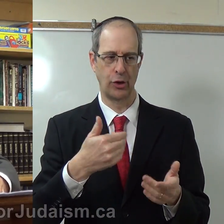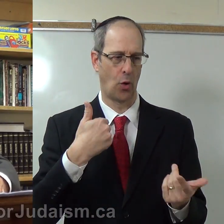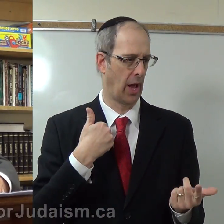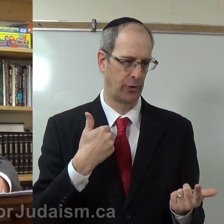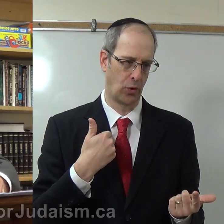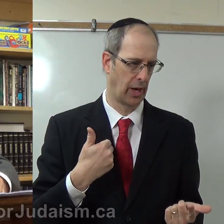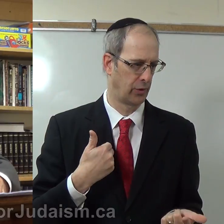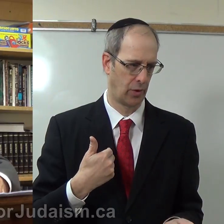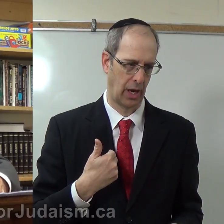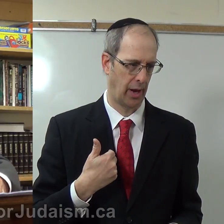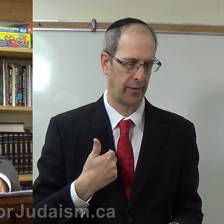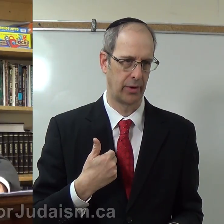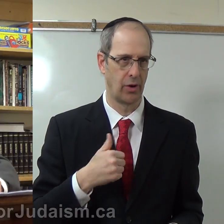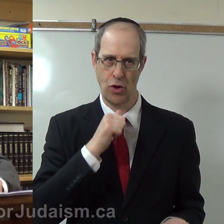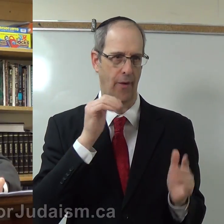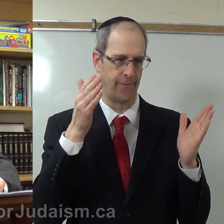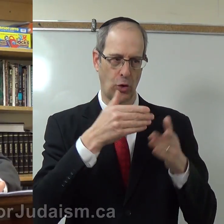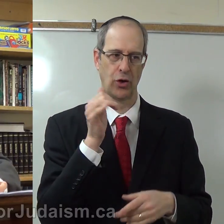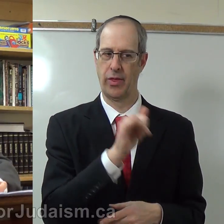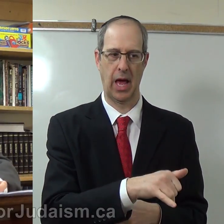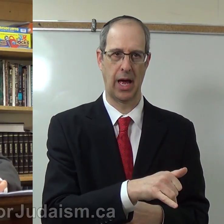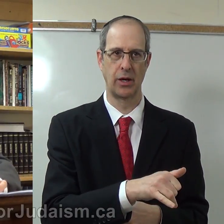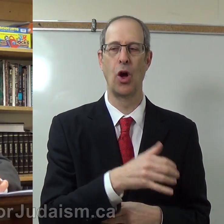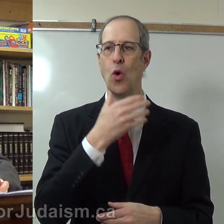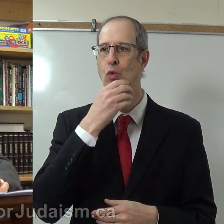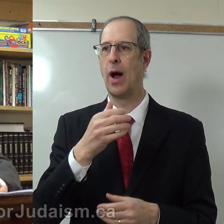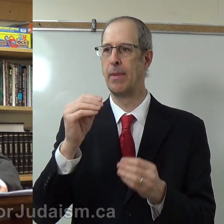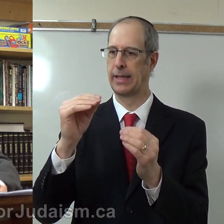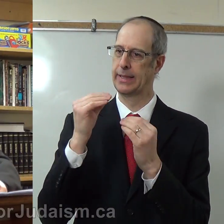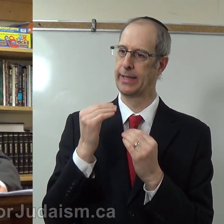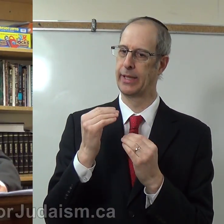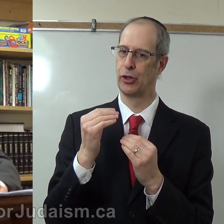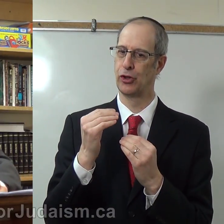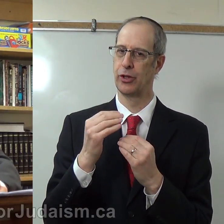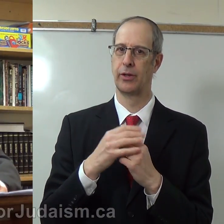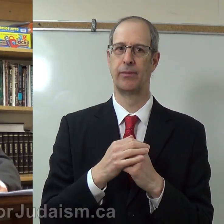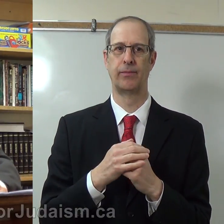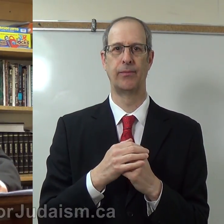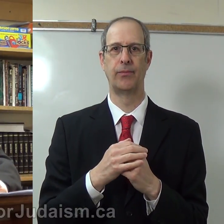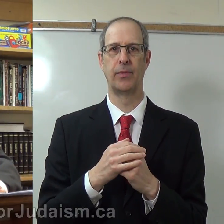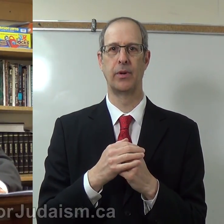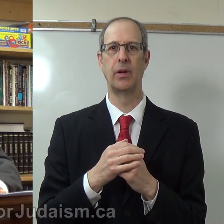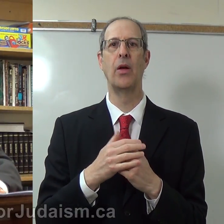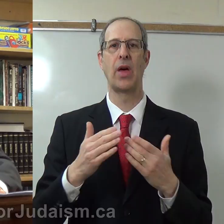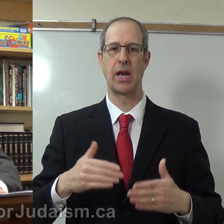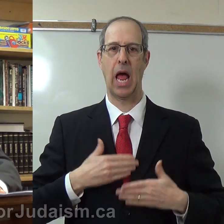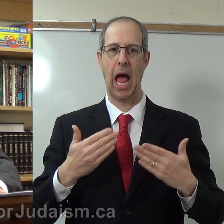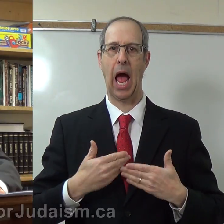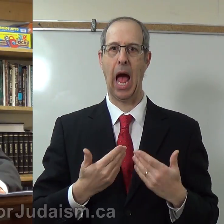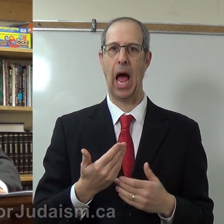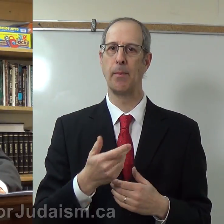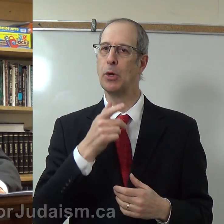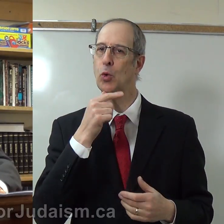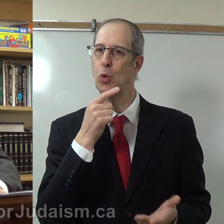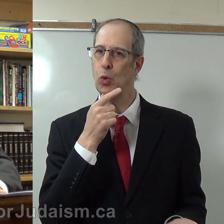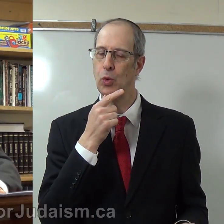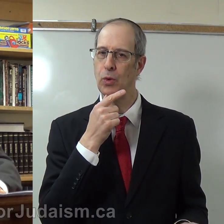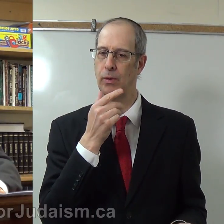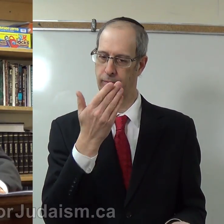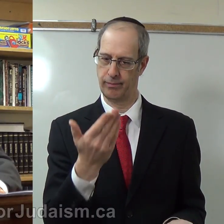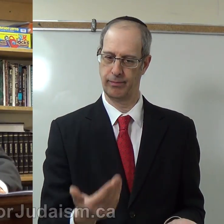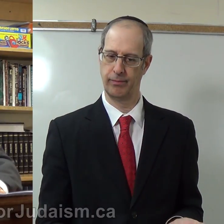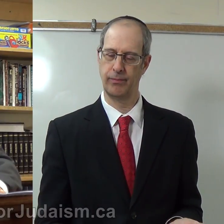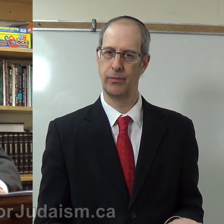don't have. Our rabbis teach that the happy person the